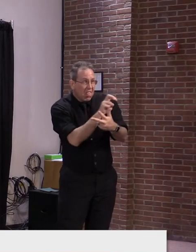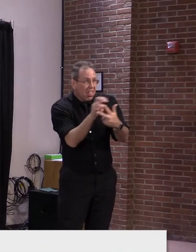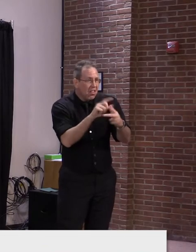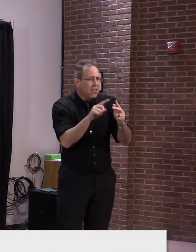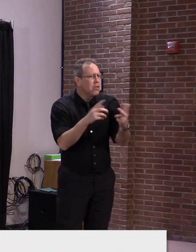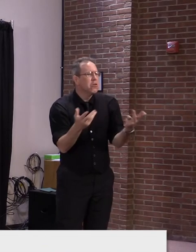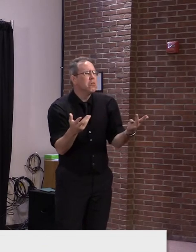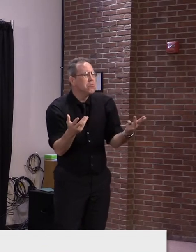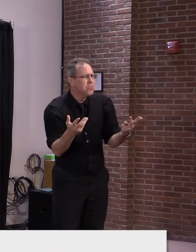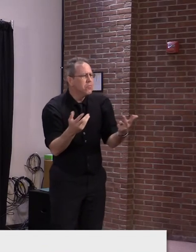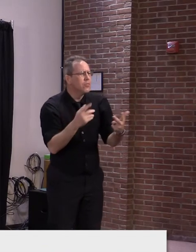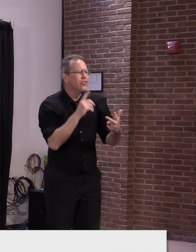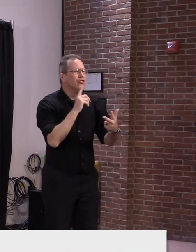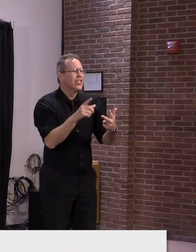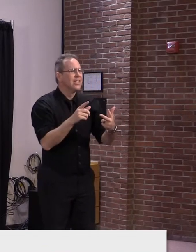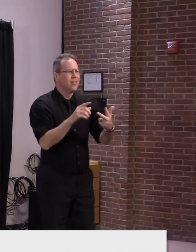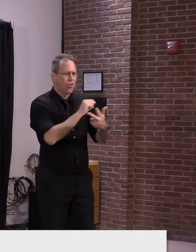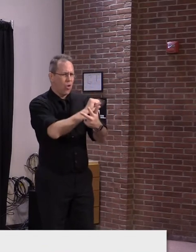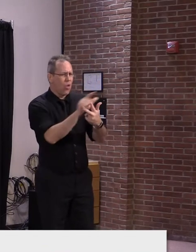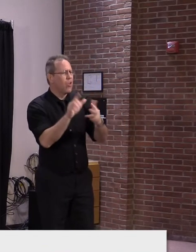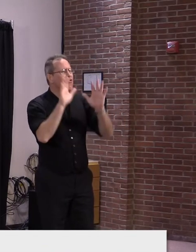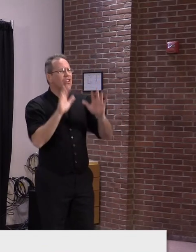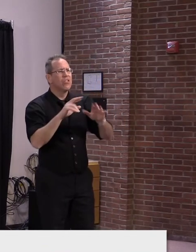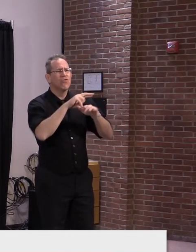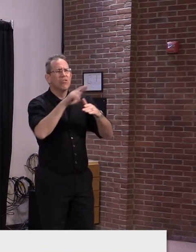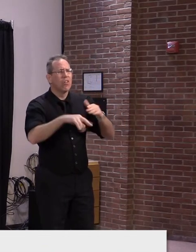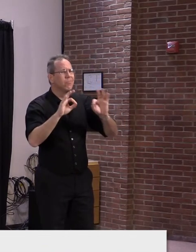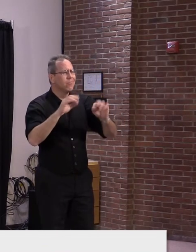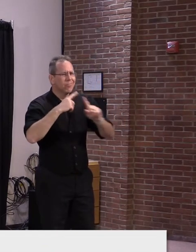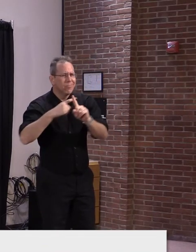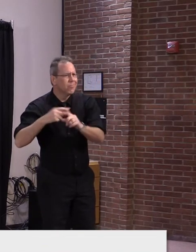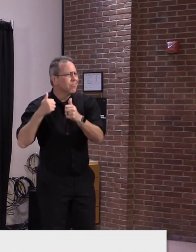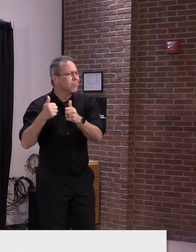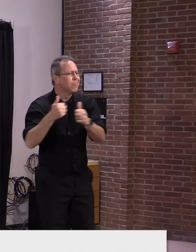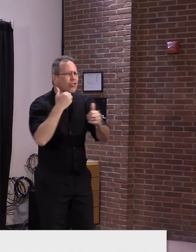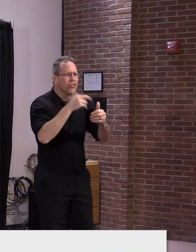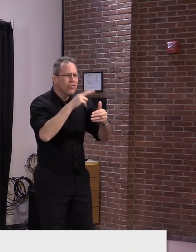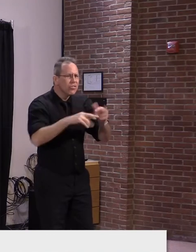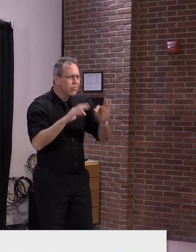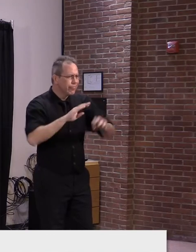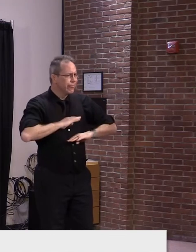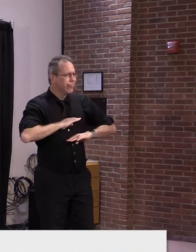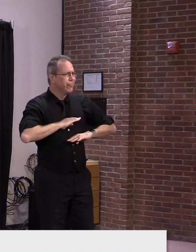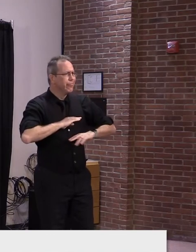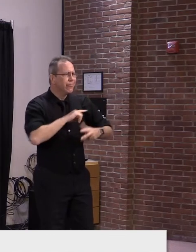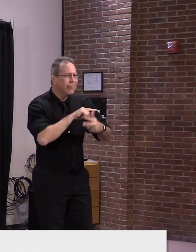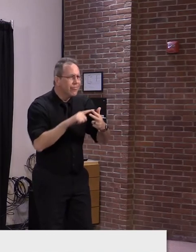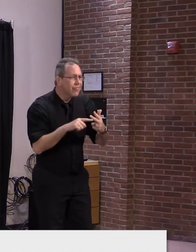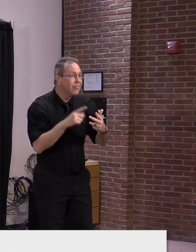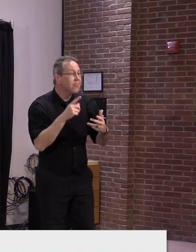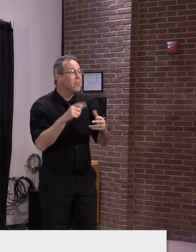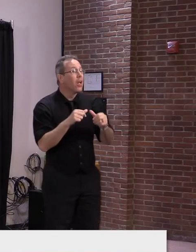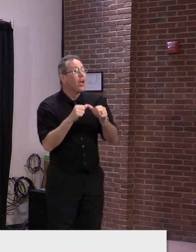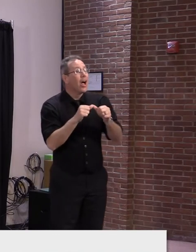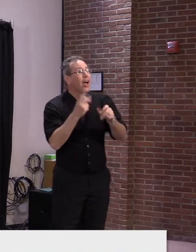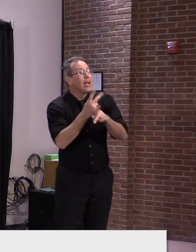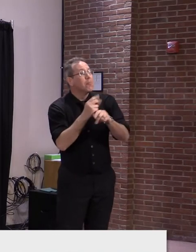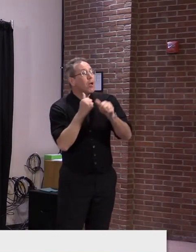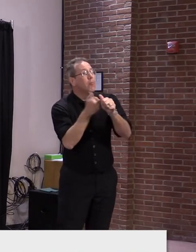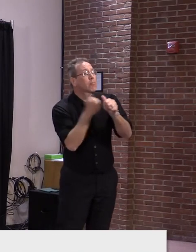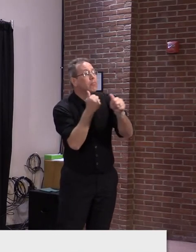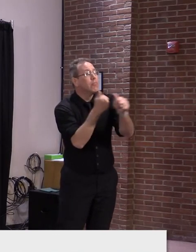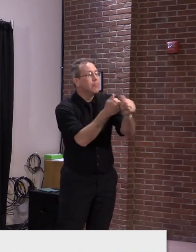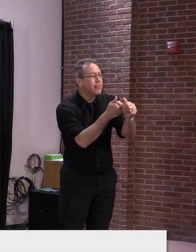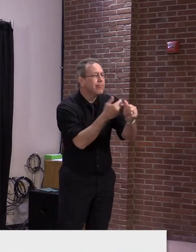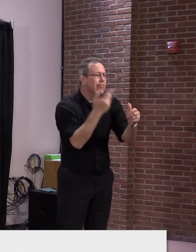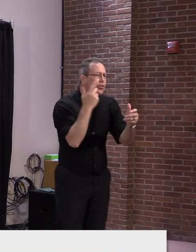showed excellent results with regard to people being able to maintain the kind of immune status that